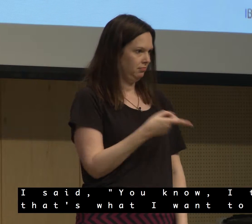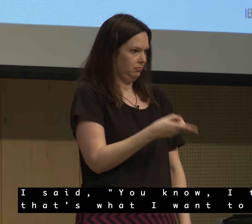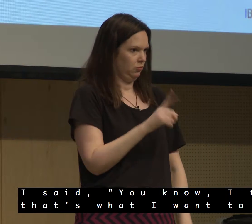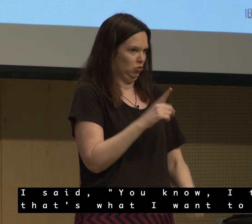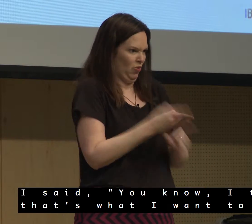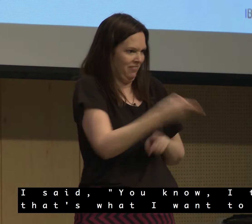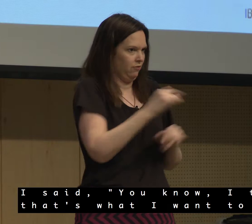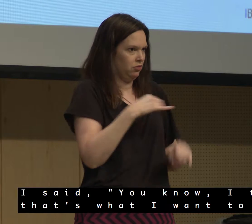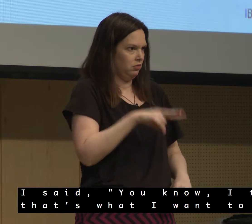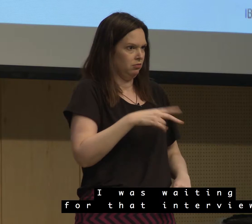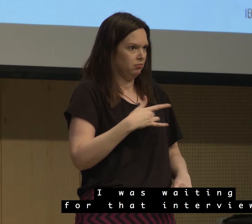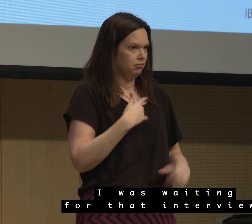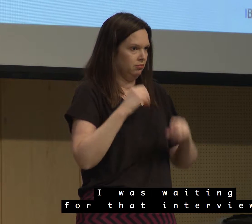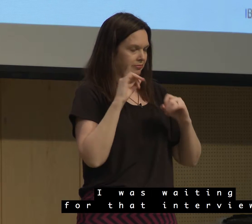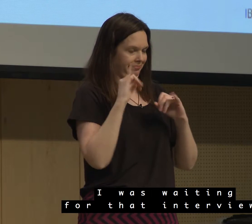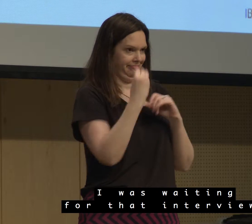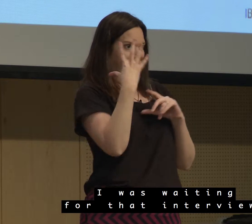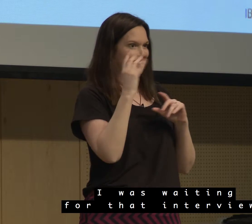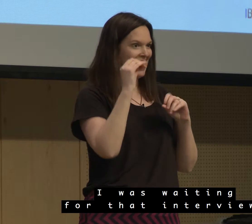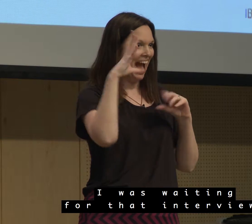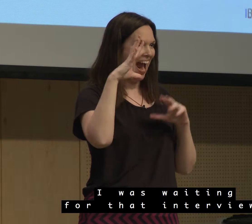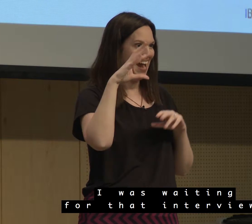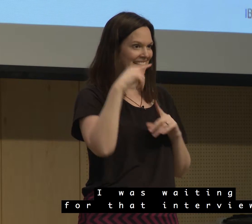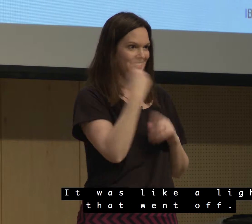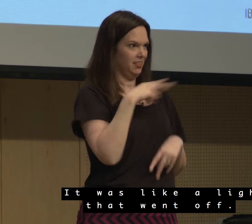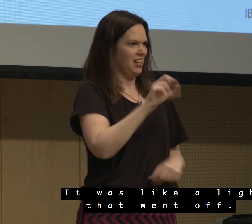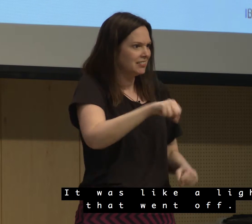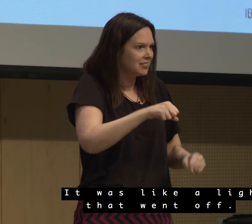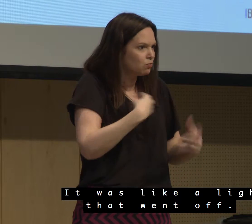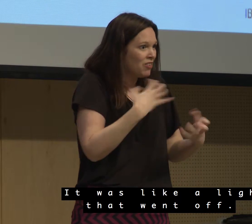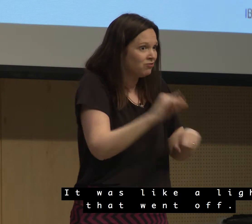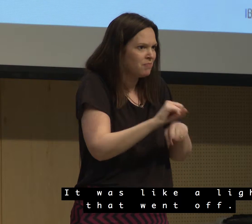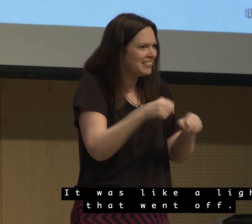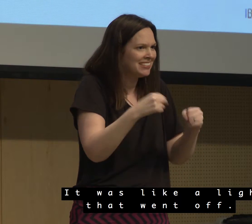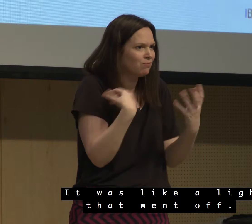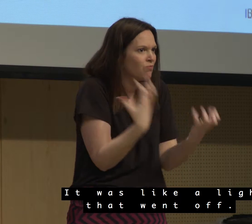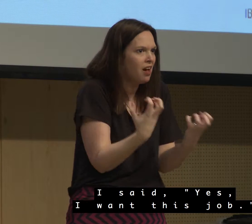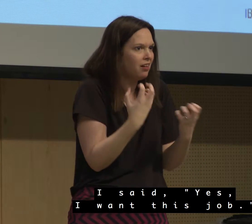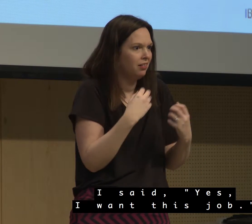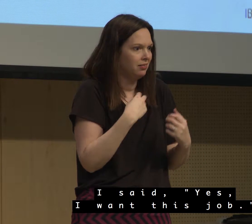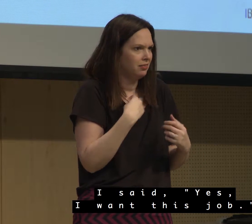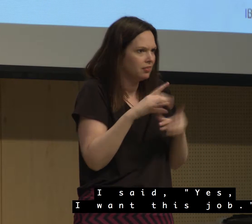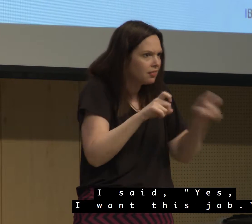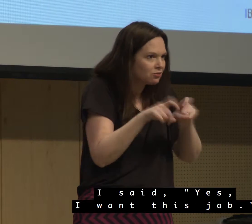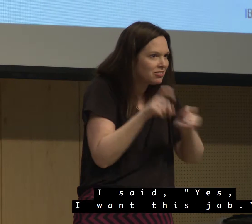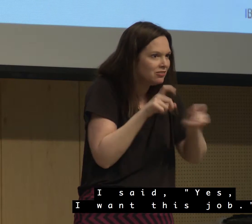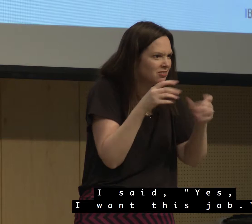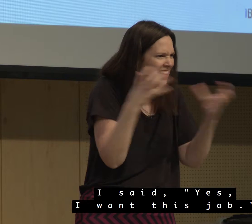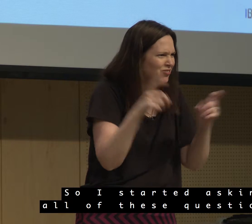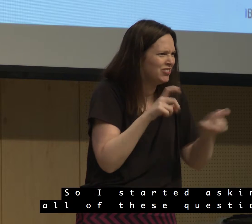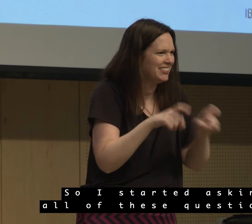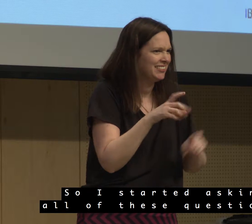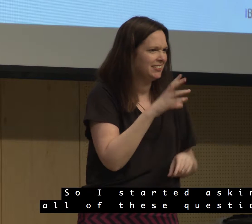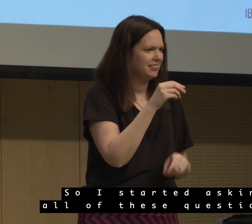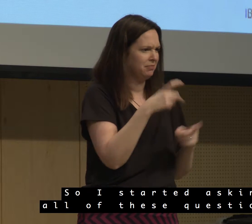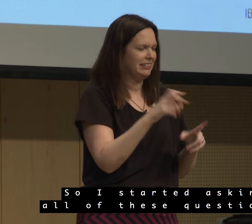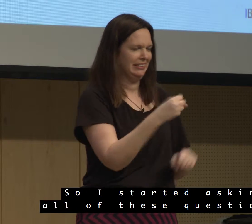know, I think that's what I want to do. I was waiting for that interview. It was like a light that went off. I said, yes, I want this job. So I started asking all of